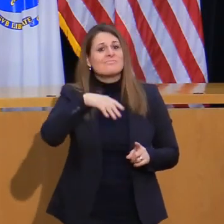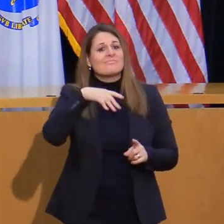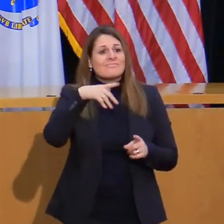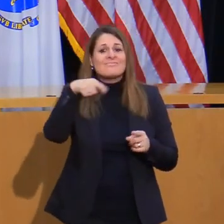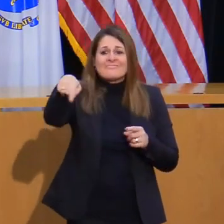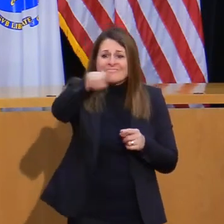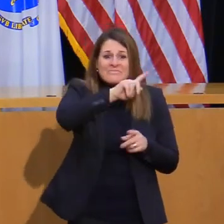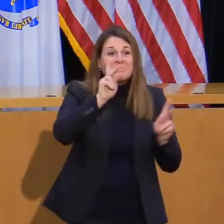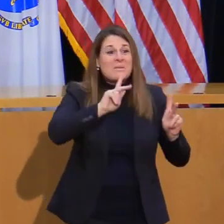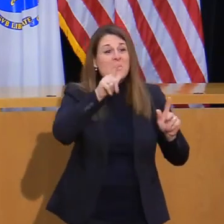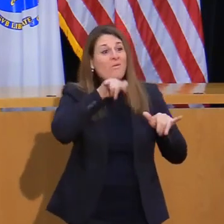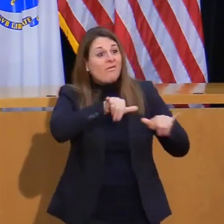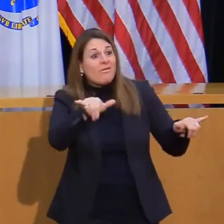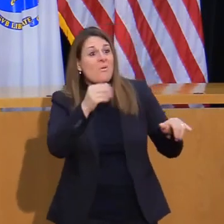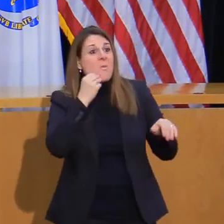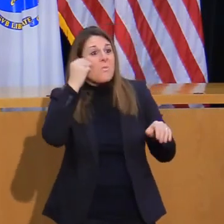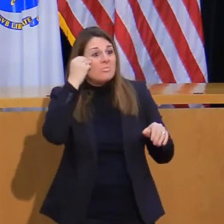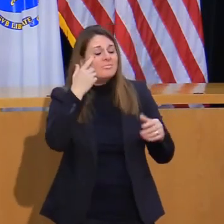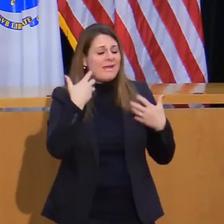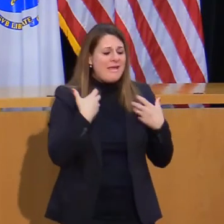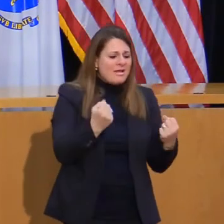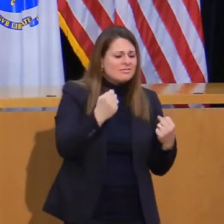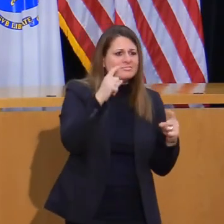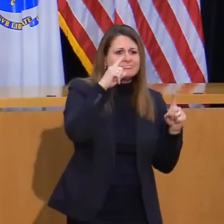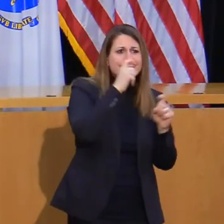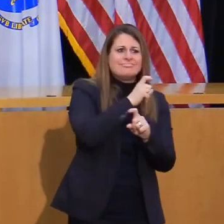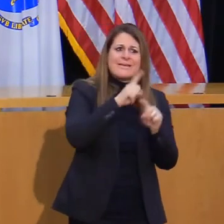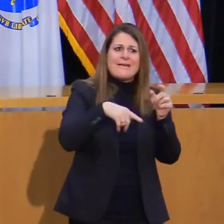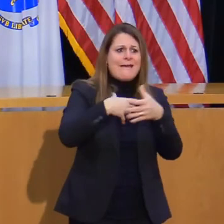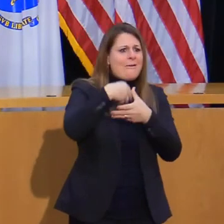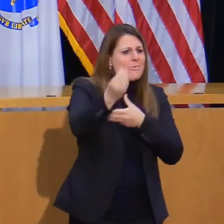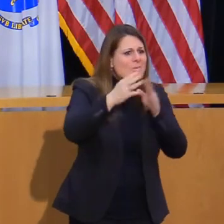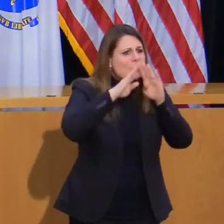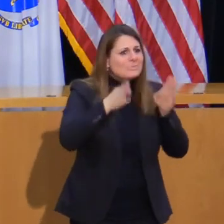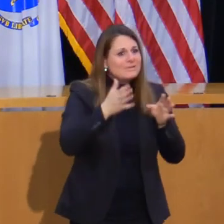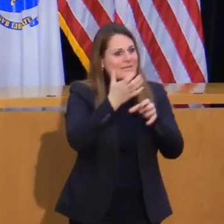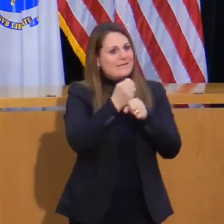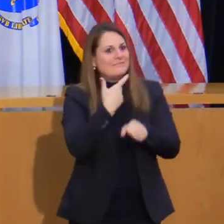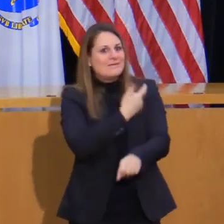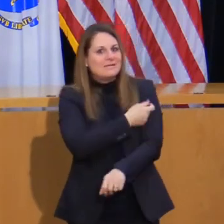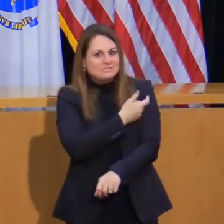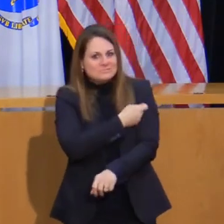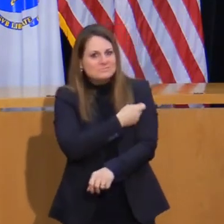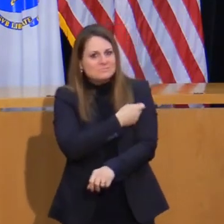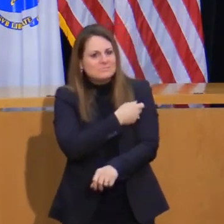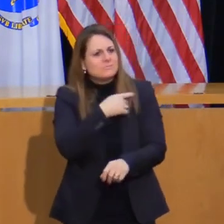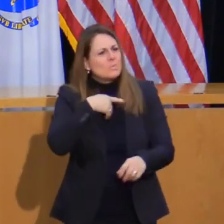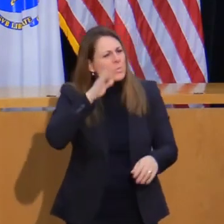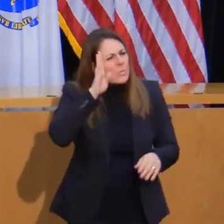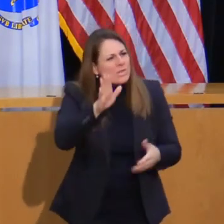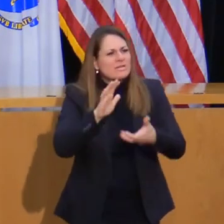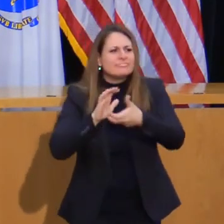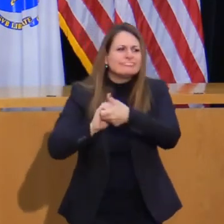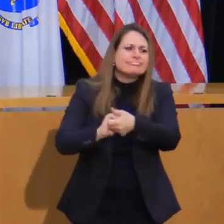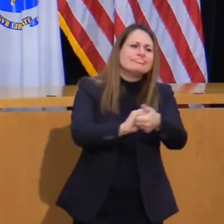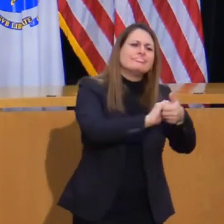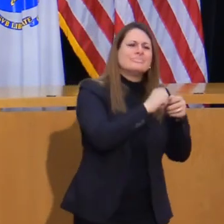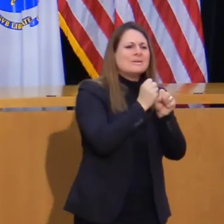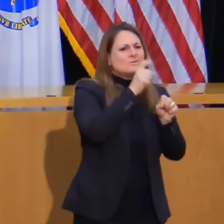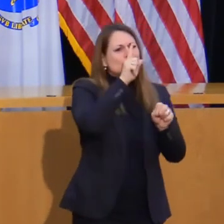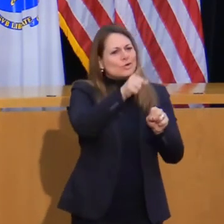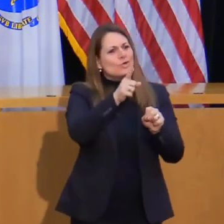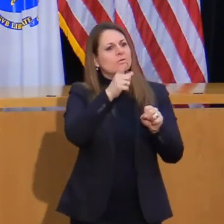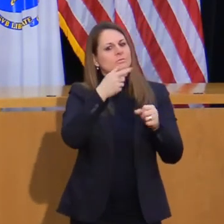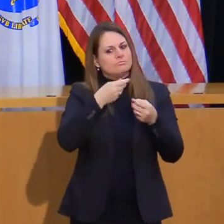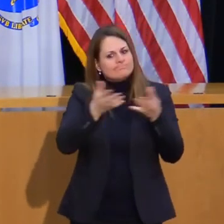and access to vaccines, we can work with our collaborative partners to make it available. We continue to work with local